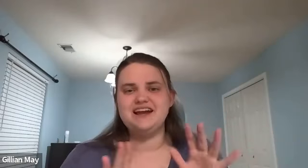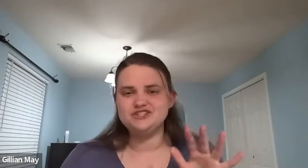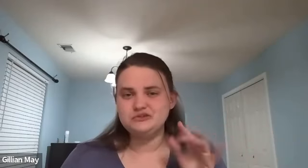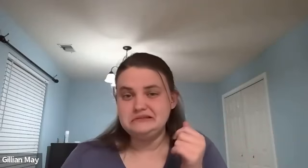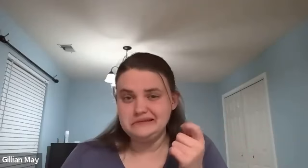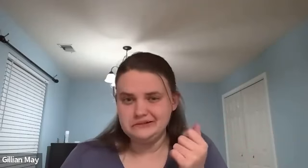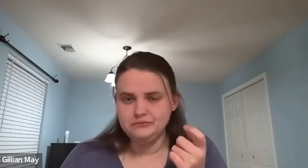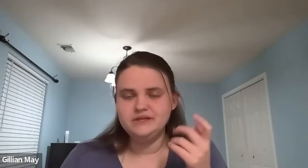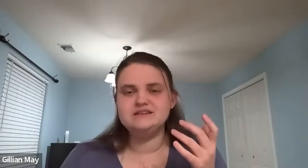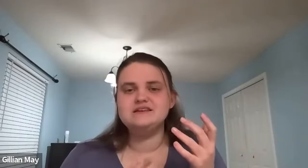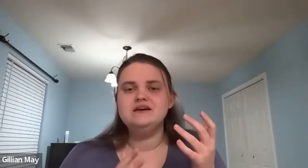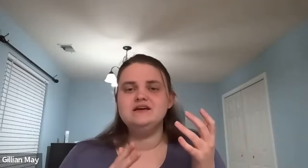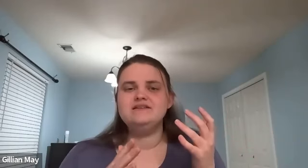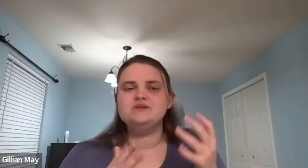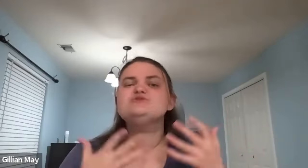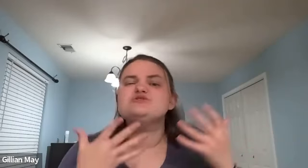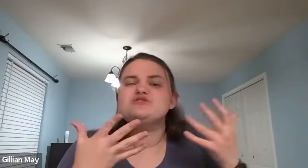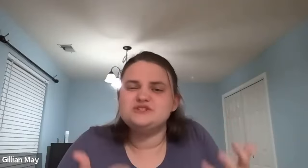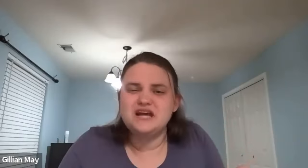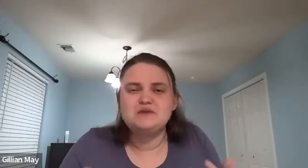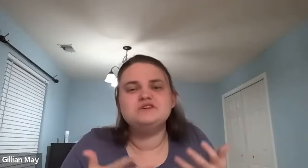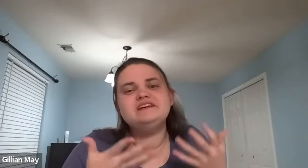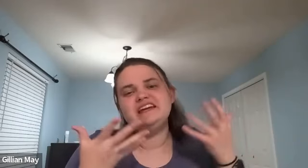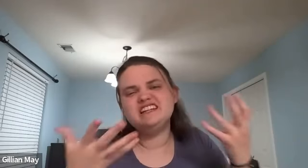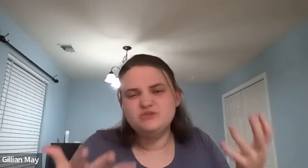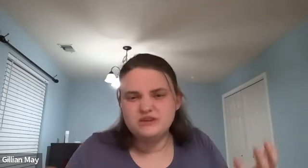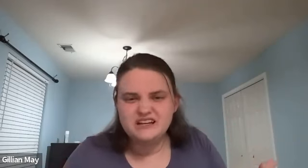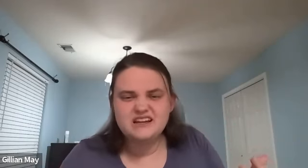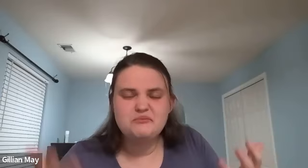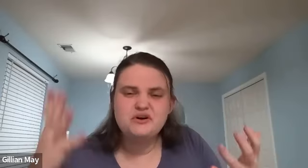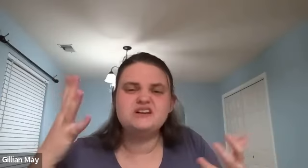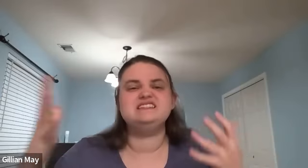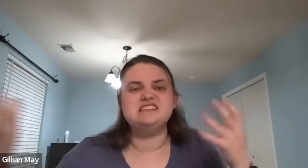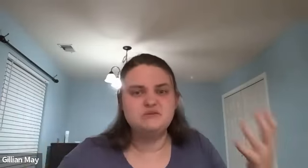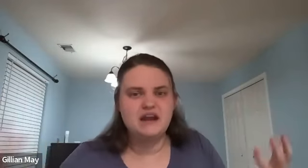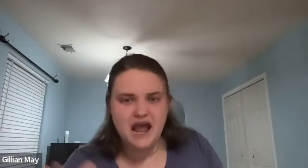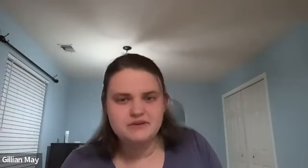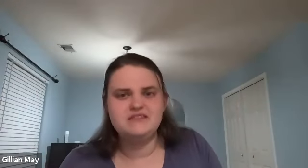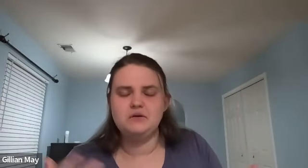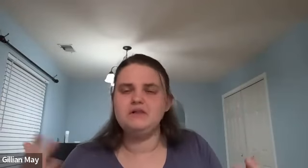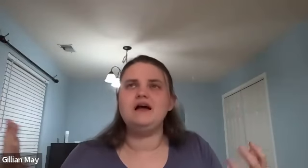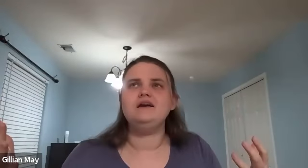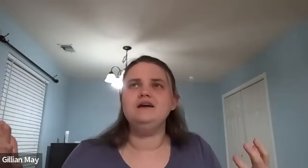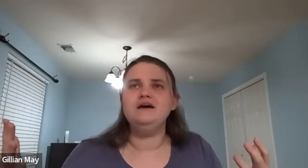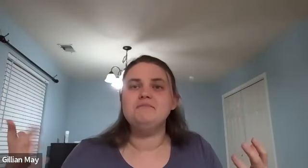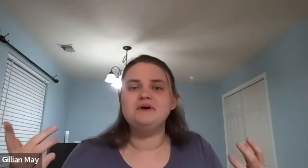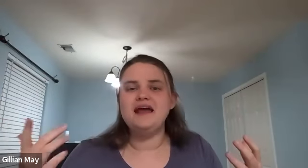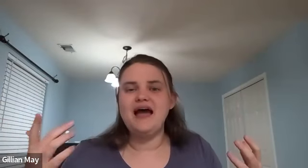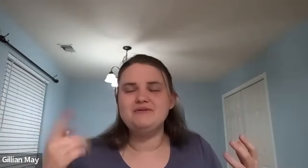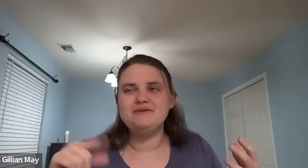kind of struggled a little because this was their first time really getting into reading a book and seeing what happened. And they were like, but I